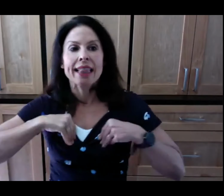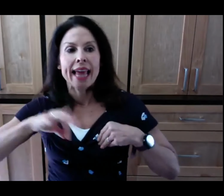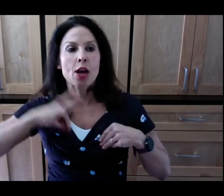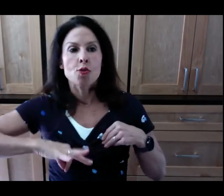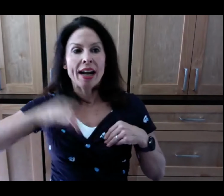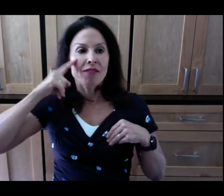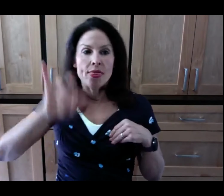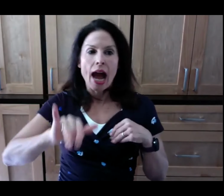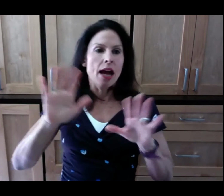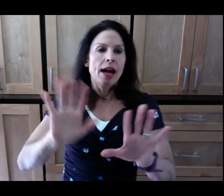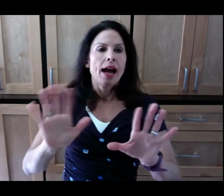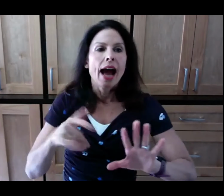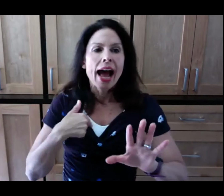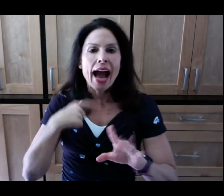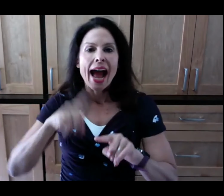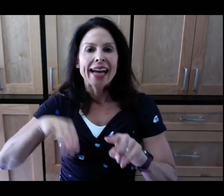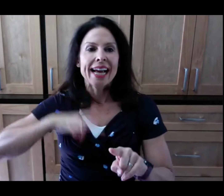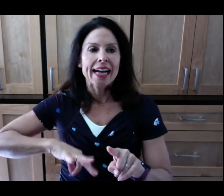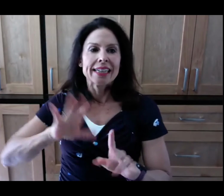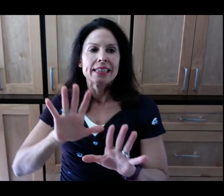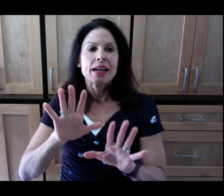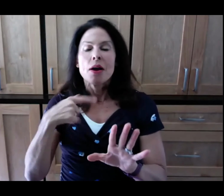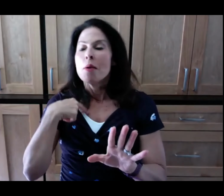Yes, thank you for that. And I don't want to accept credit for that,